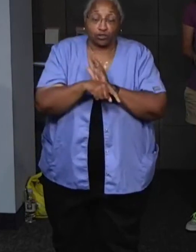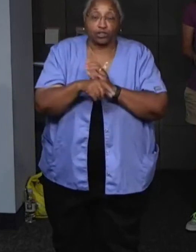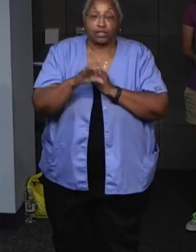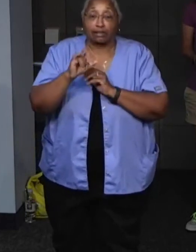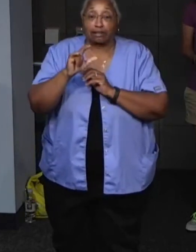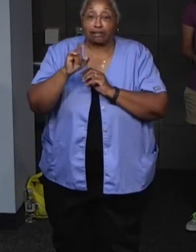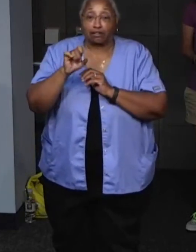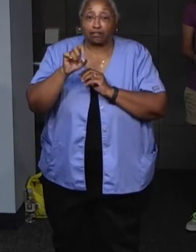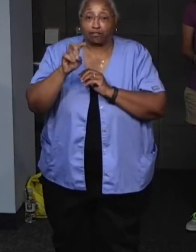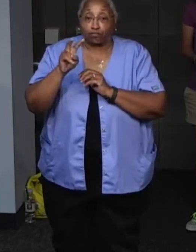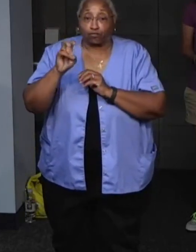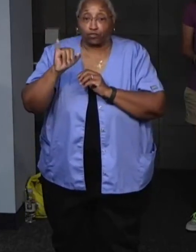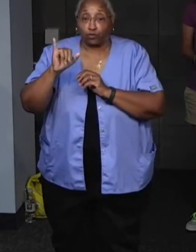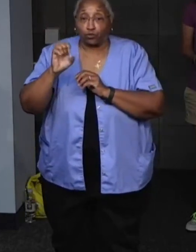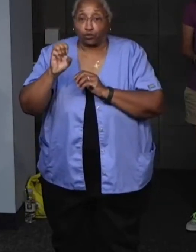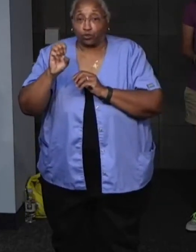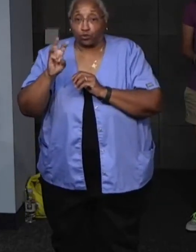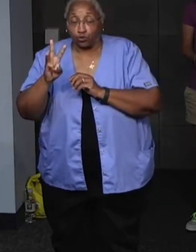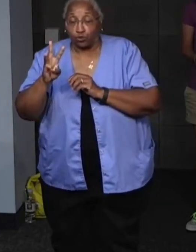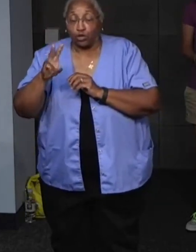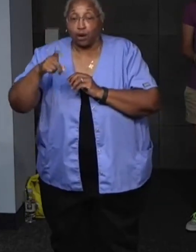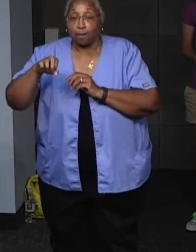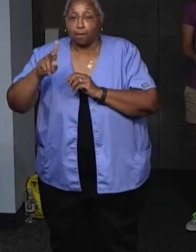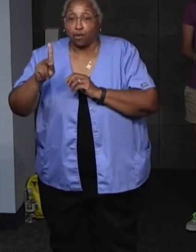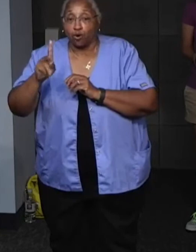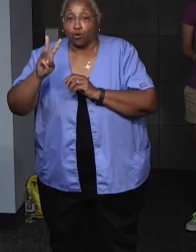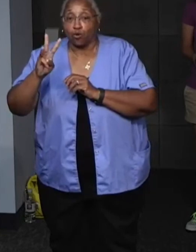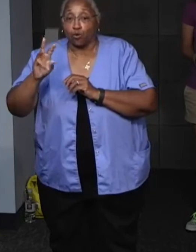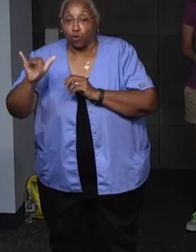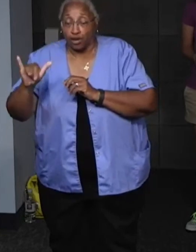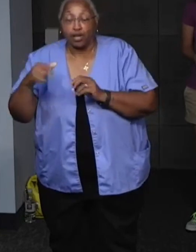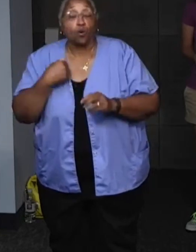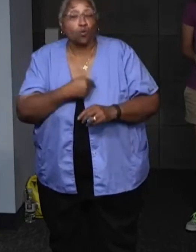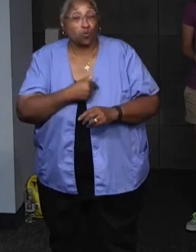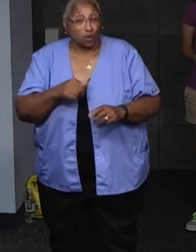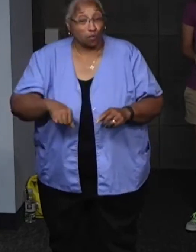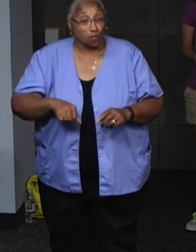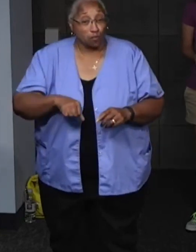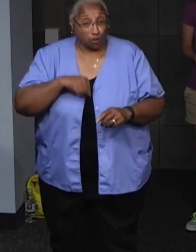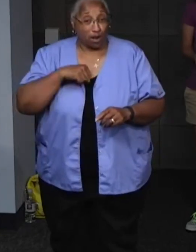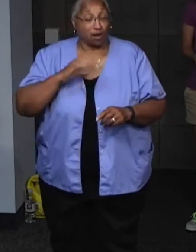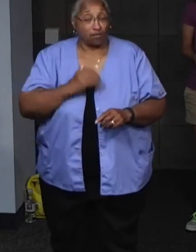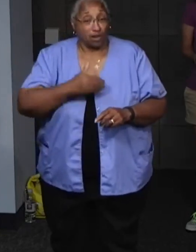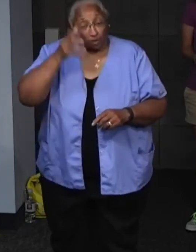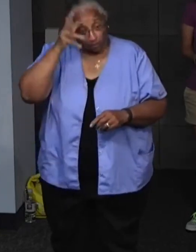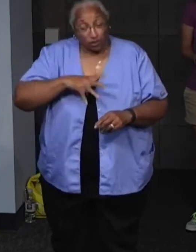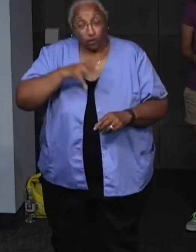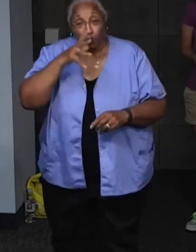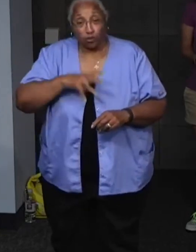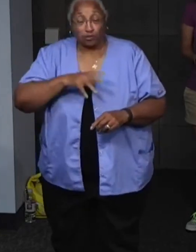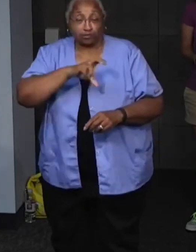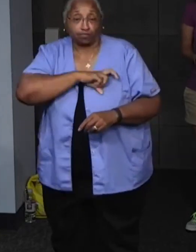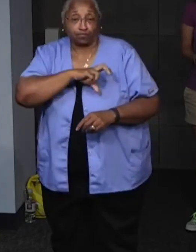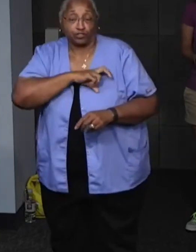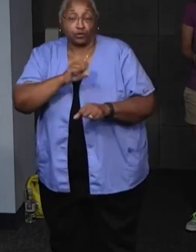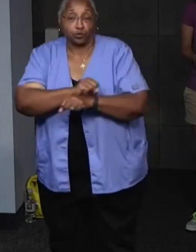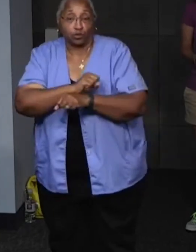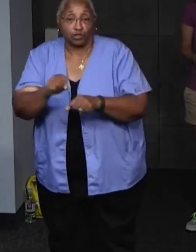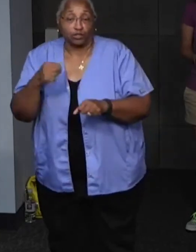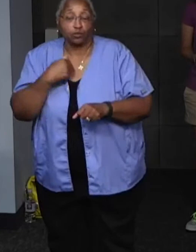Clearview Parkway. Very proud of our men and women that are out there still trying to make things work. We've got a large contingent in